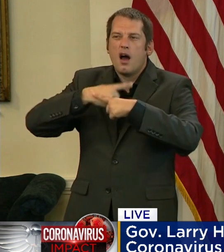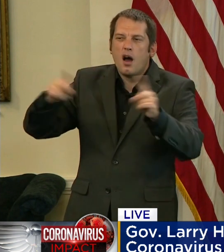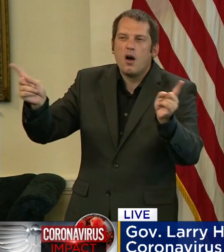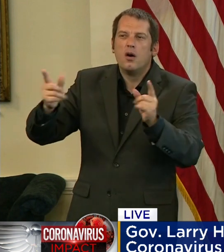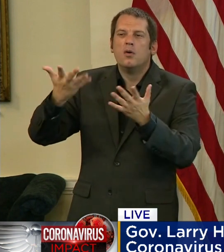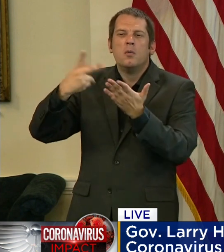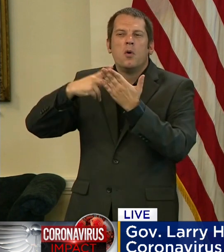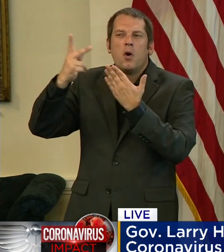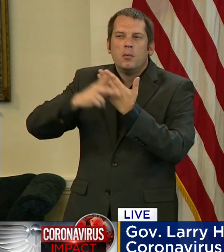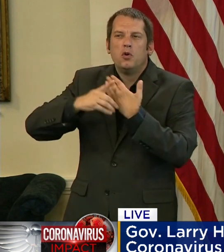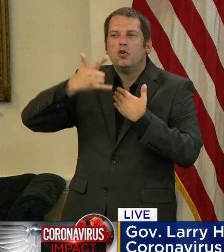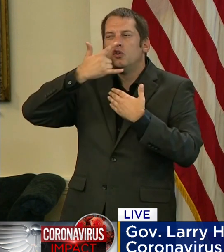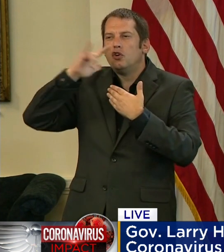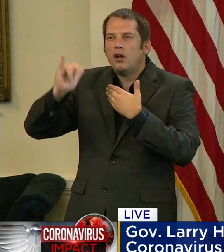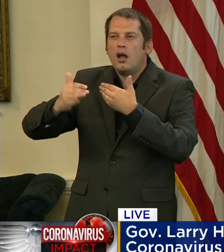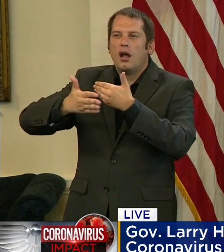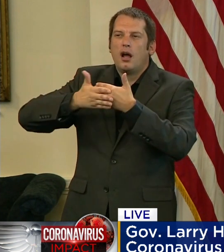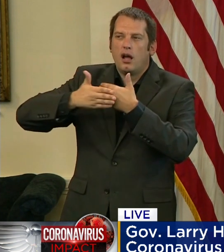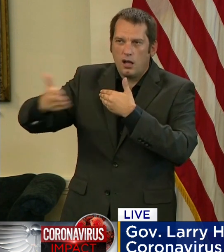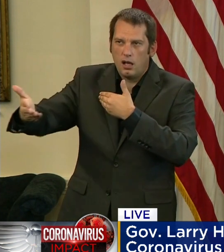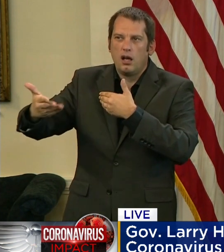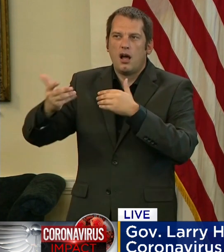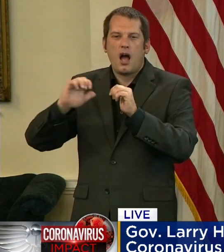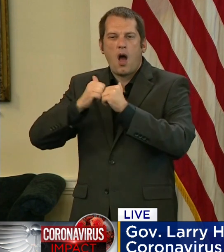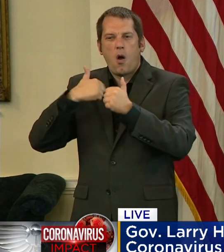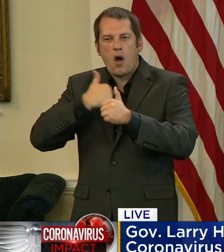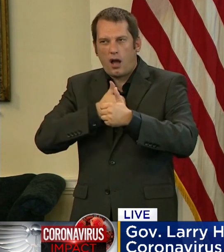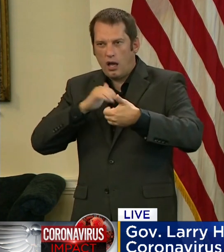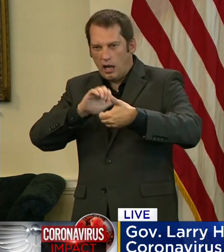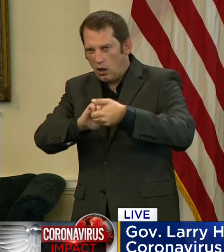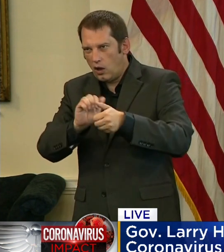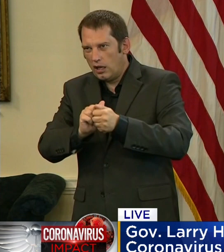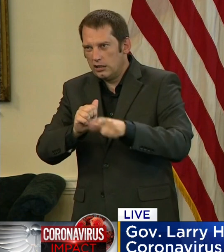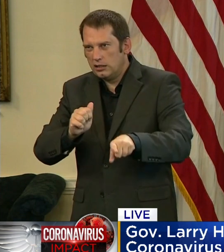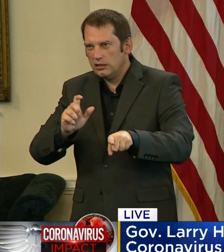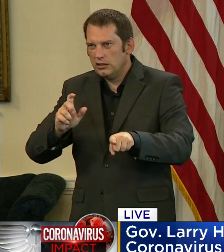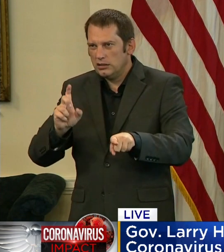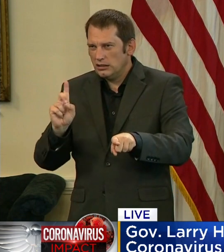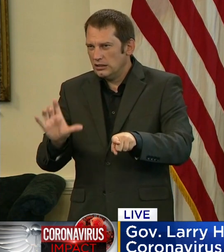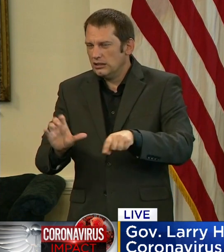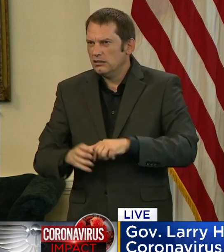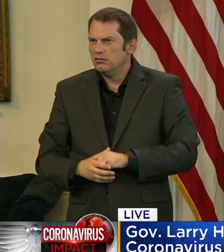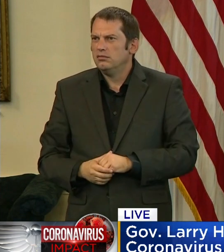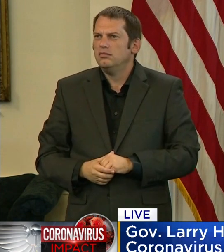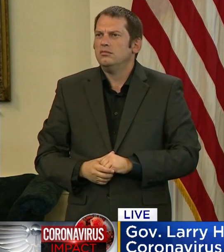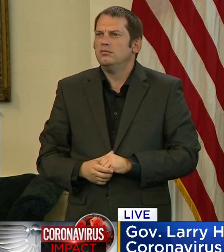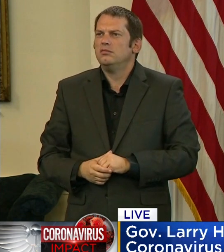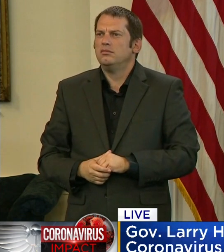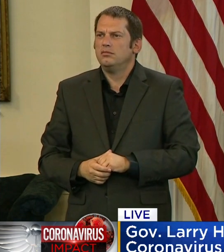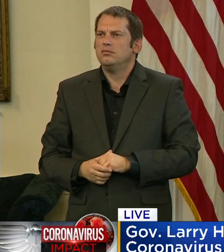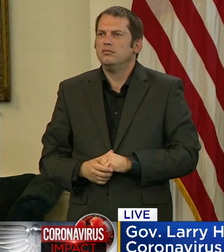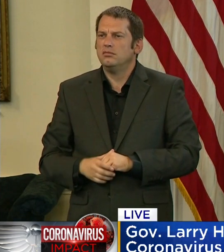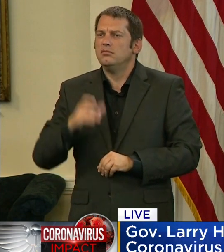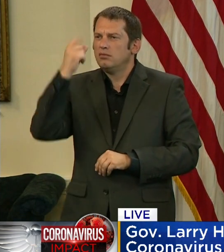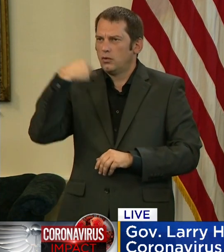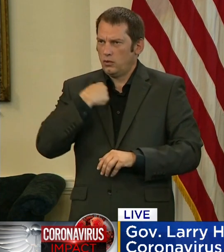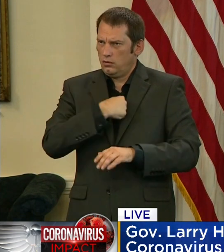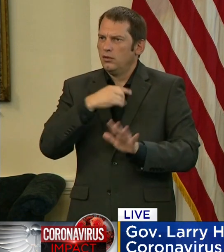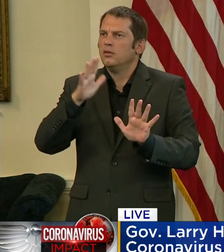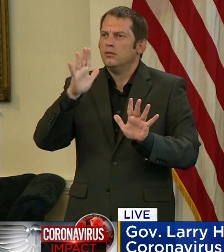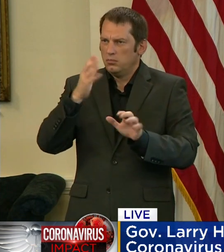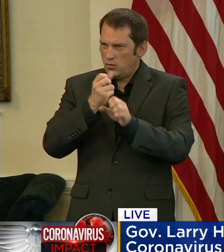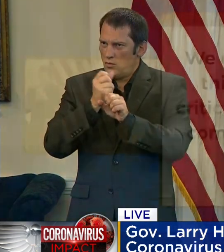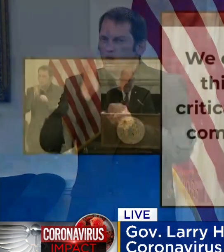account the input of public health experts and which provide for flexibility for our local school